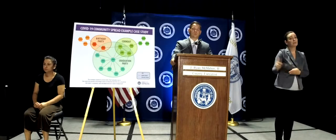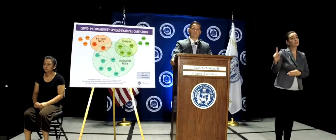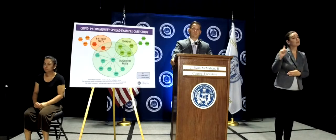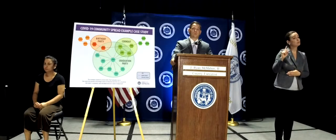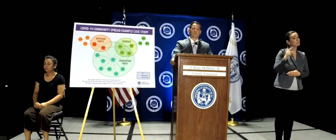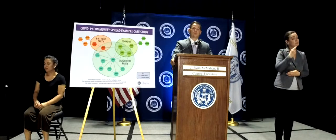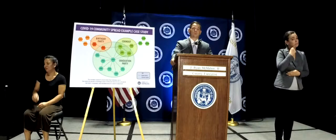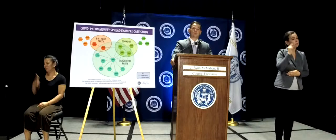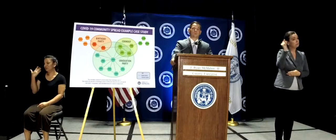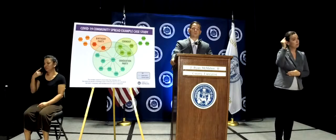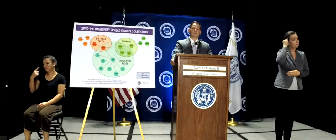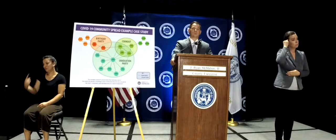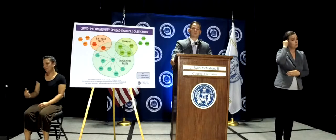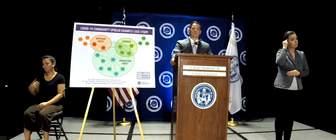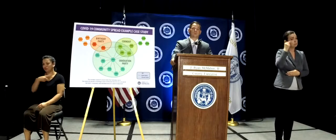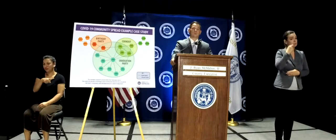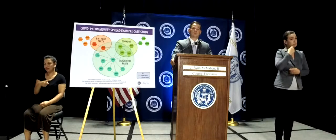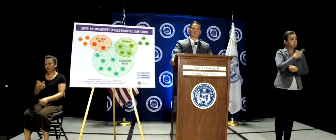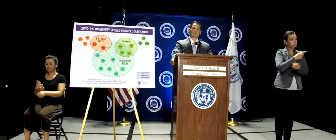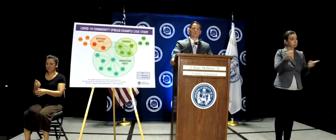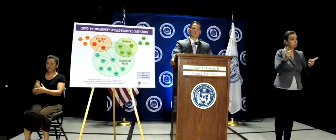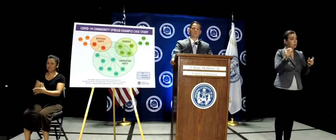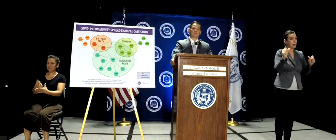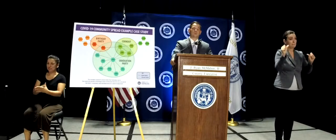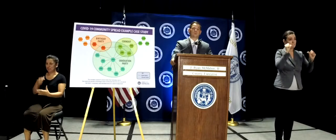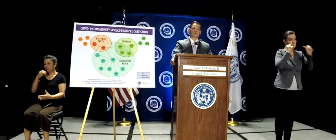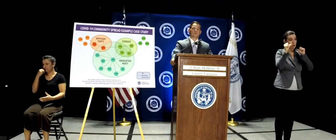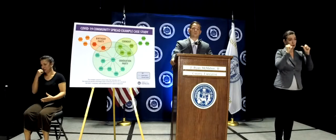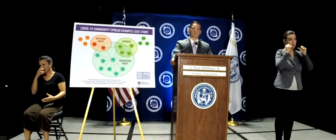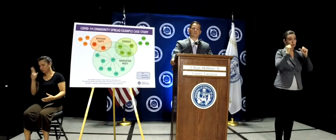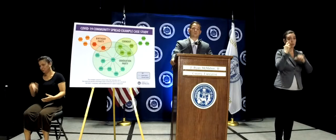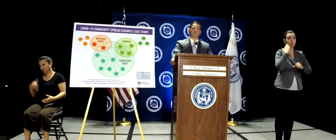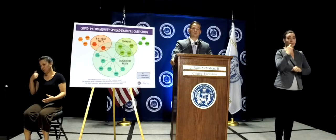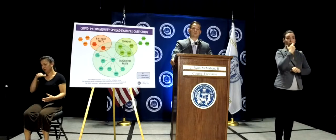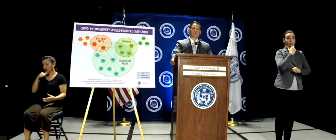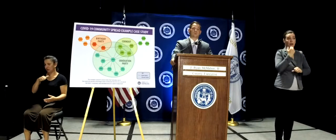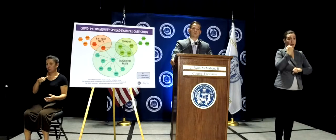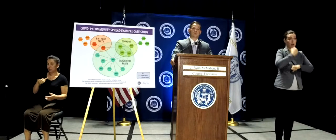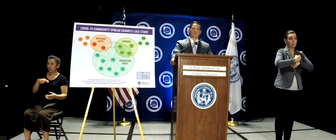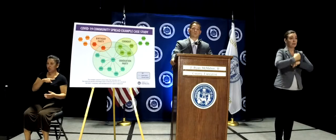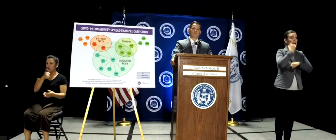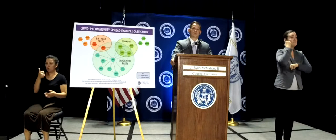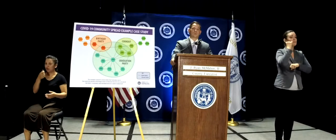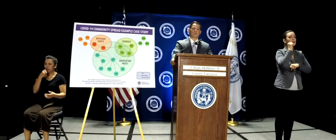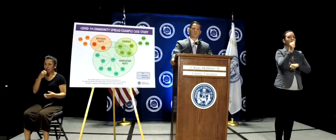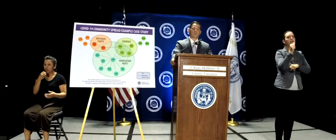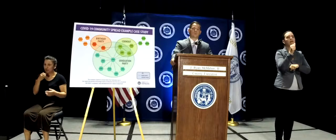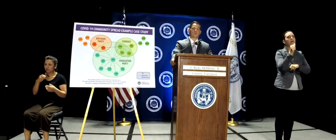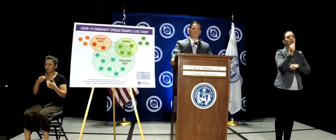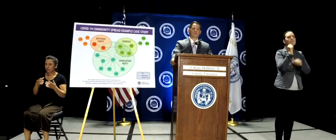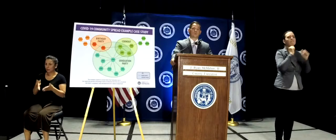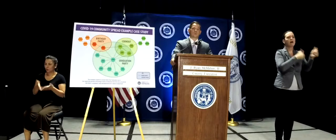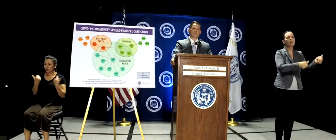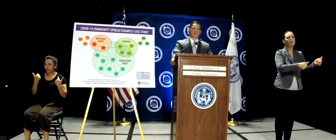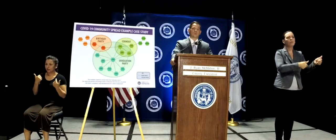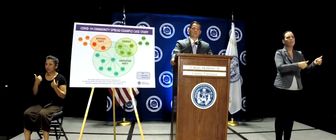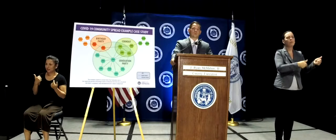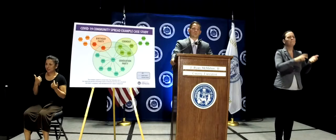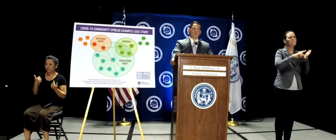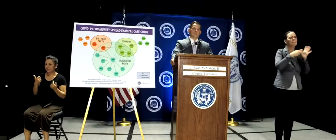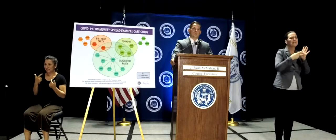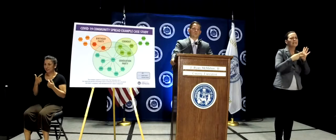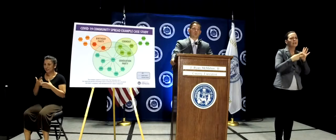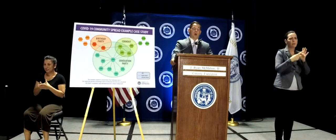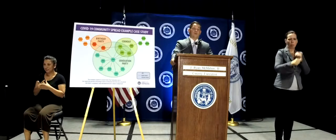threatening bars could be shut down and restaurants because they're not complying. What do you have to say to that? I mean, he's not shutting them down yet, but he's definitely threatening